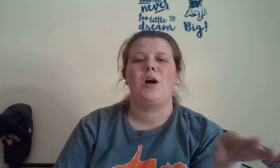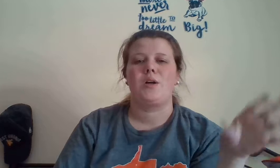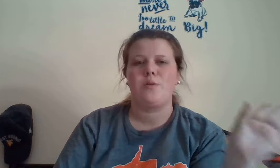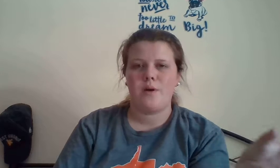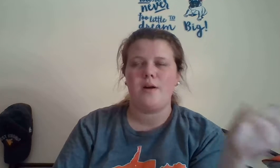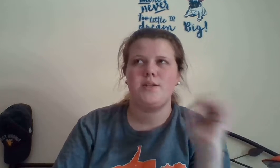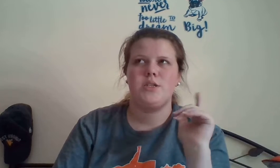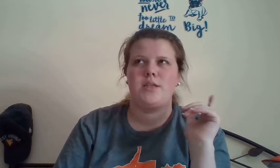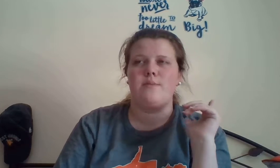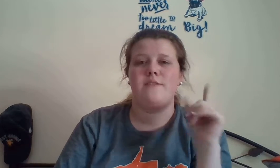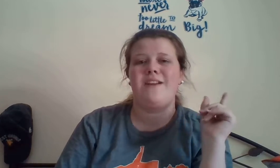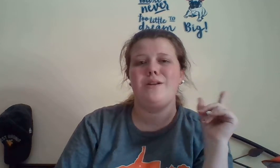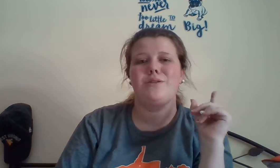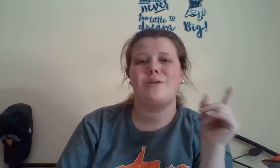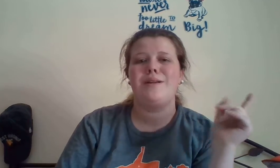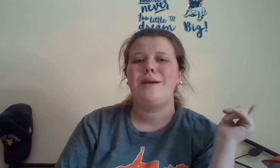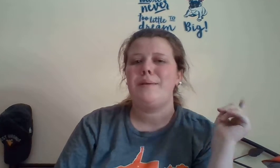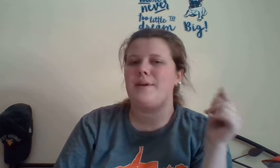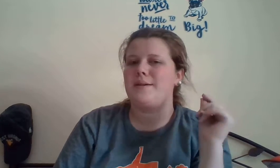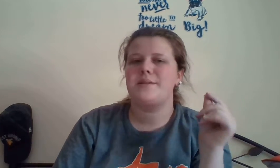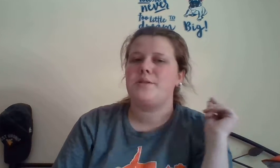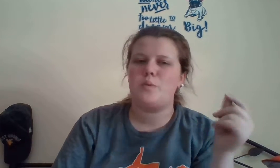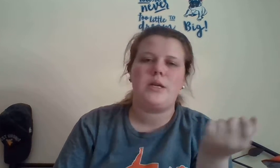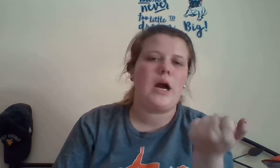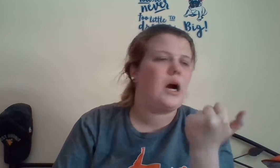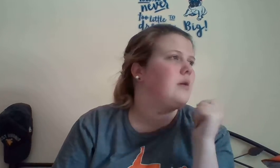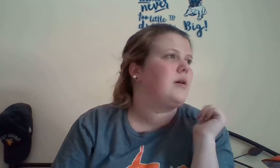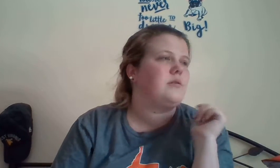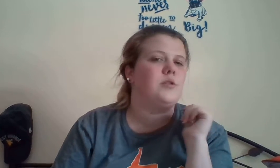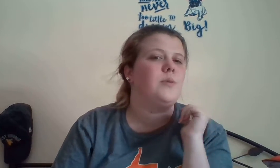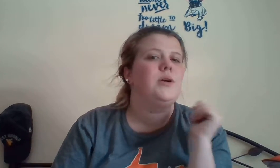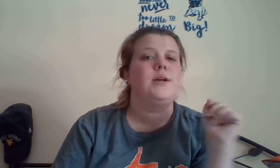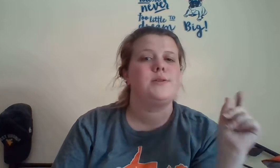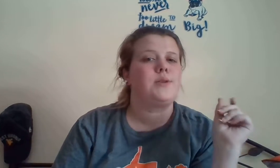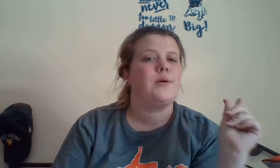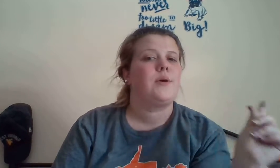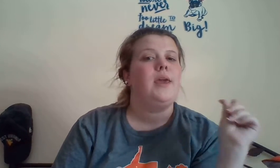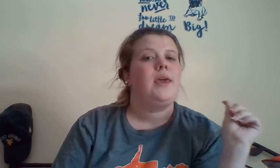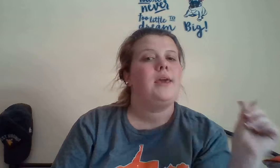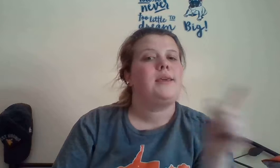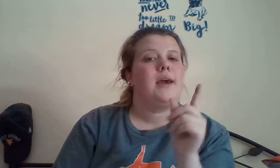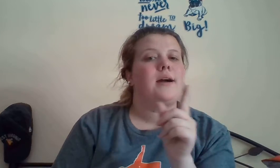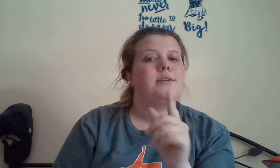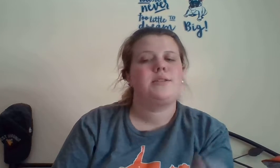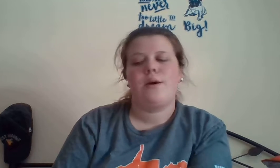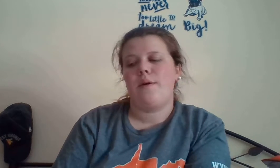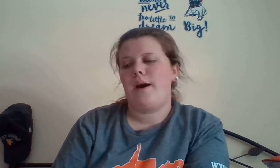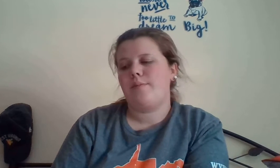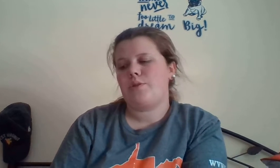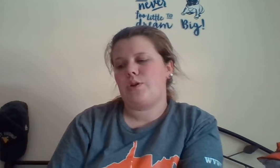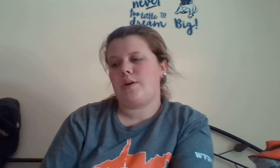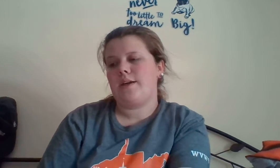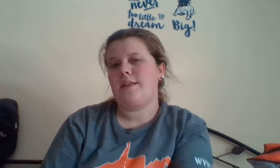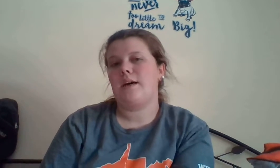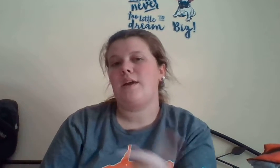talk well, it's just that my fan is on, because it is pretty hot in my room. So, yeah. So, I'm sorry that